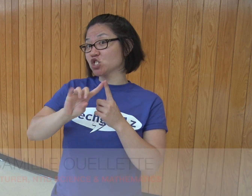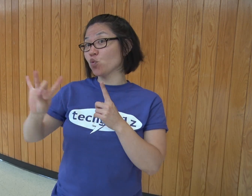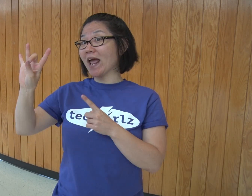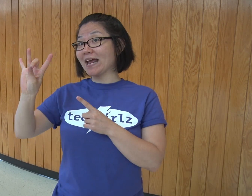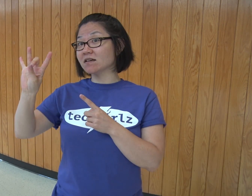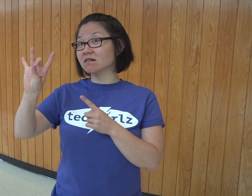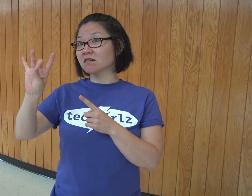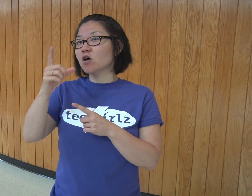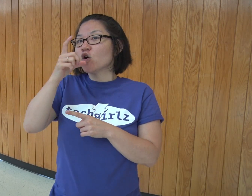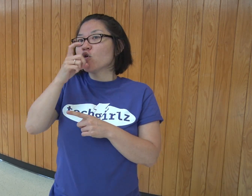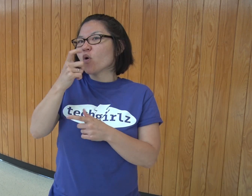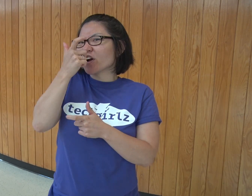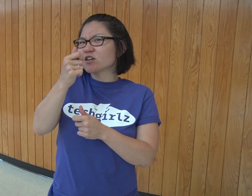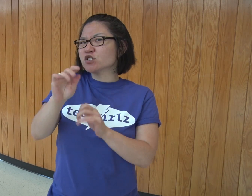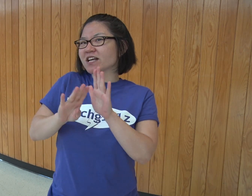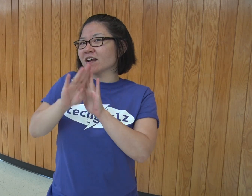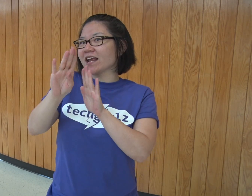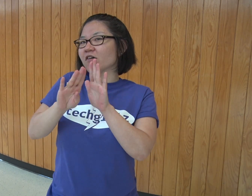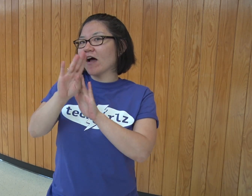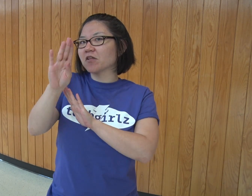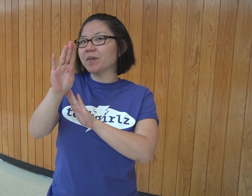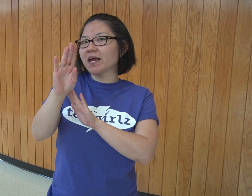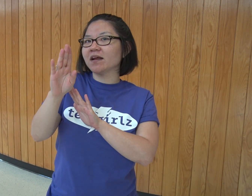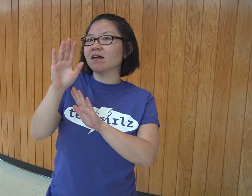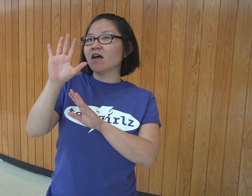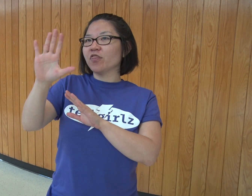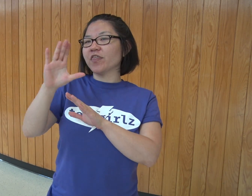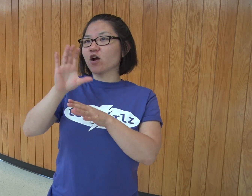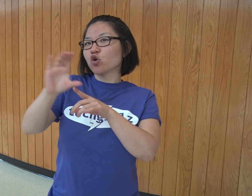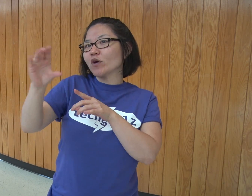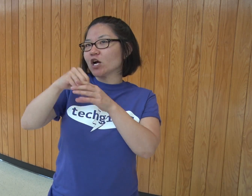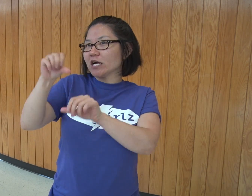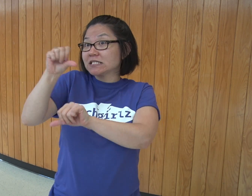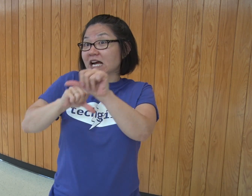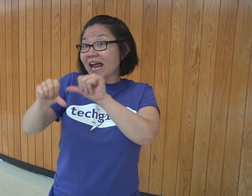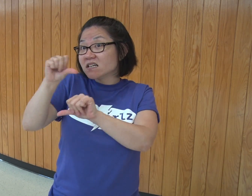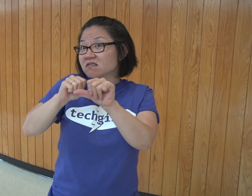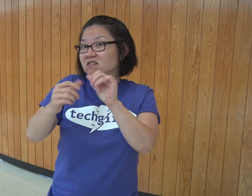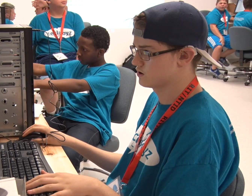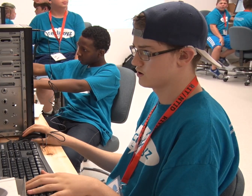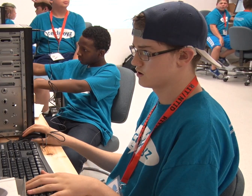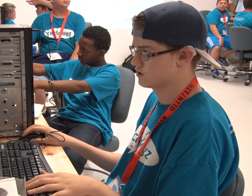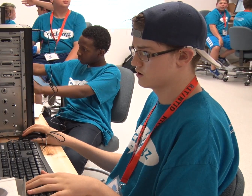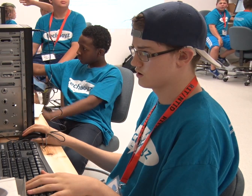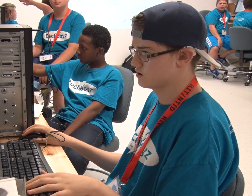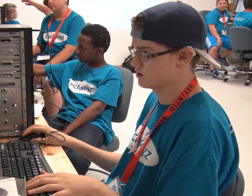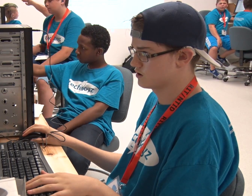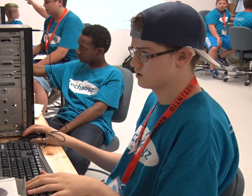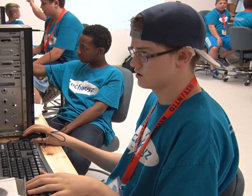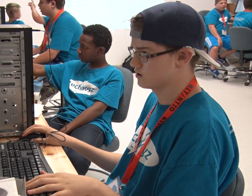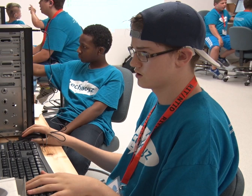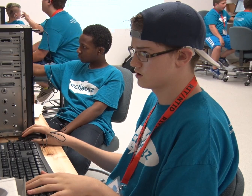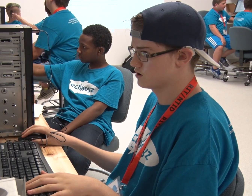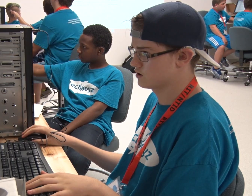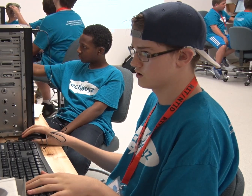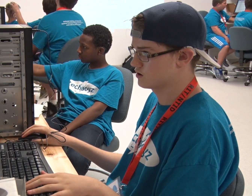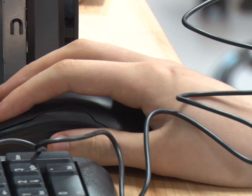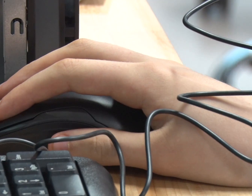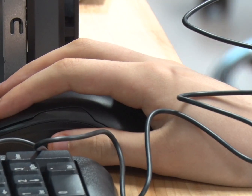to 8 who are interested in developing their career in science, technology, engineering, and math. Wow,